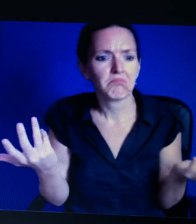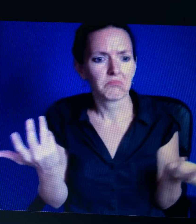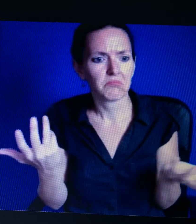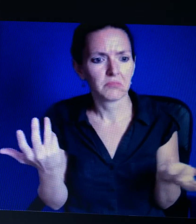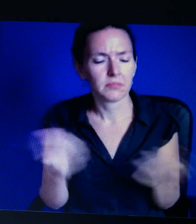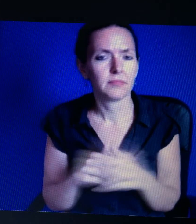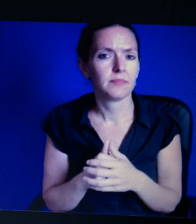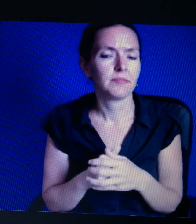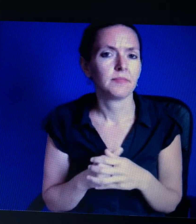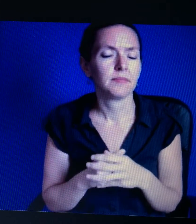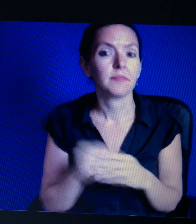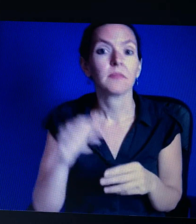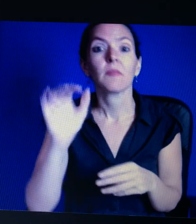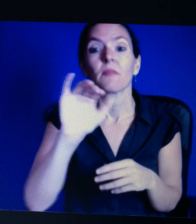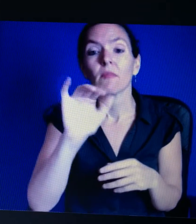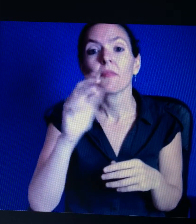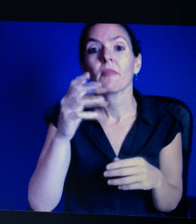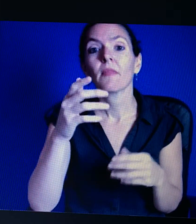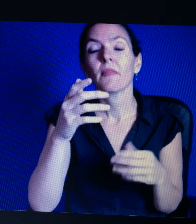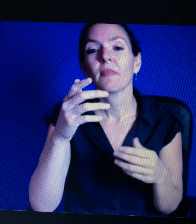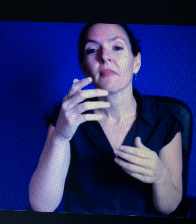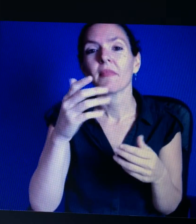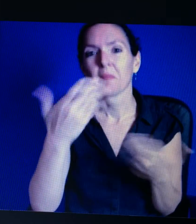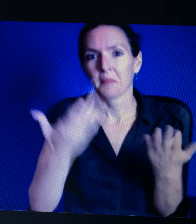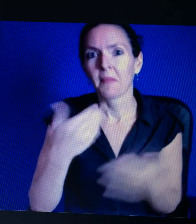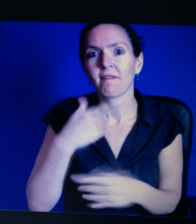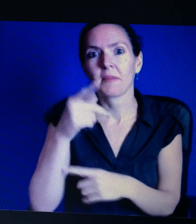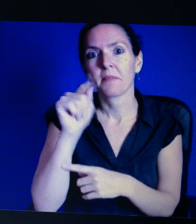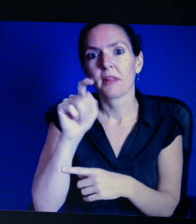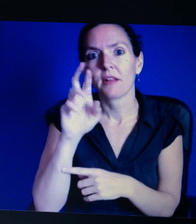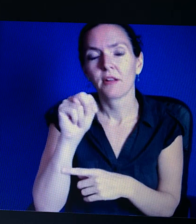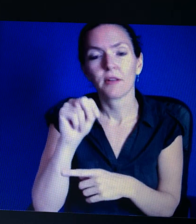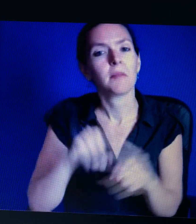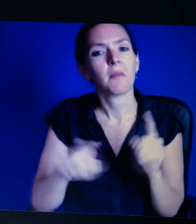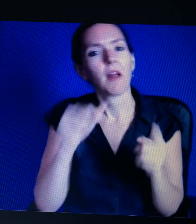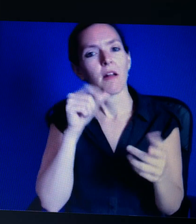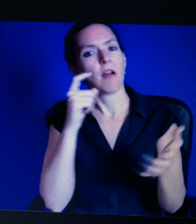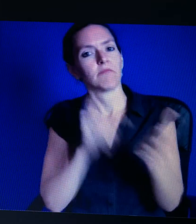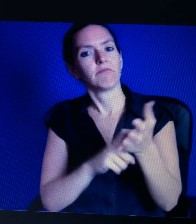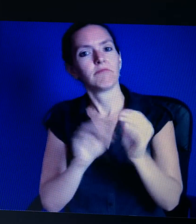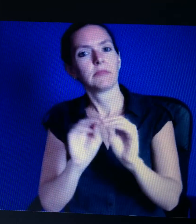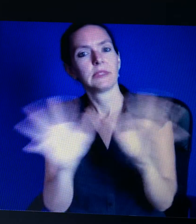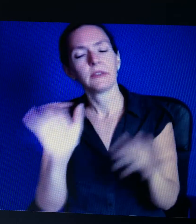different, ways to do that you might prefer.